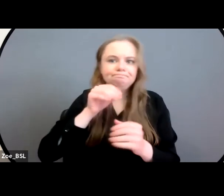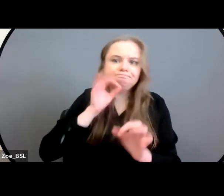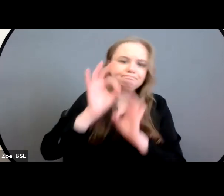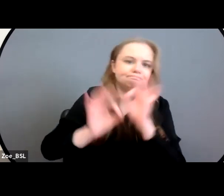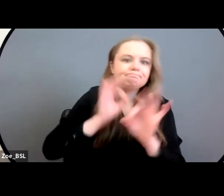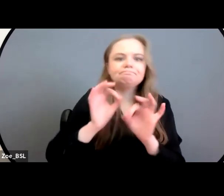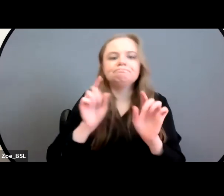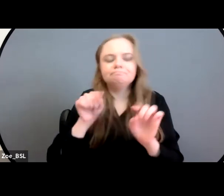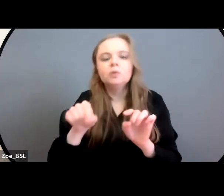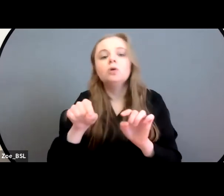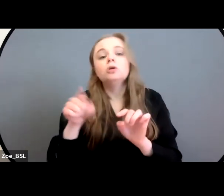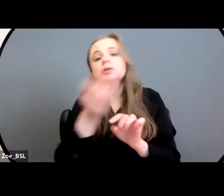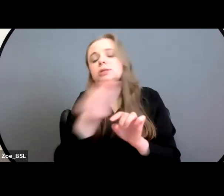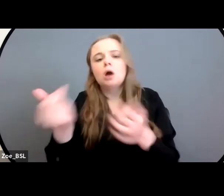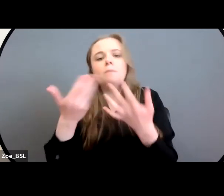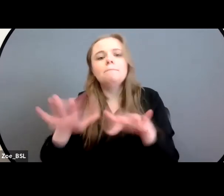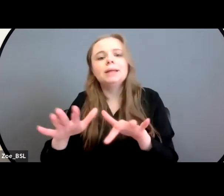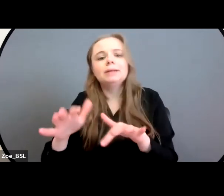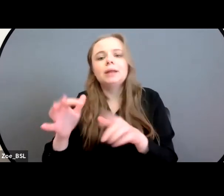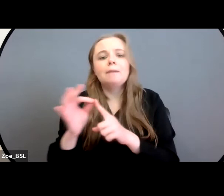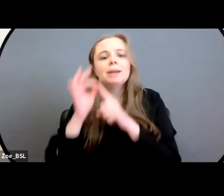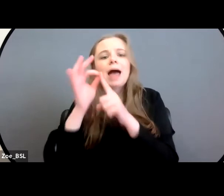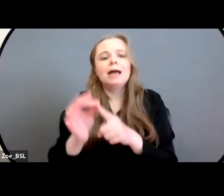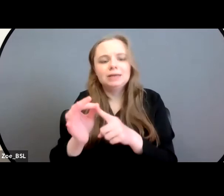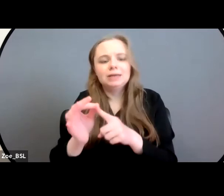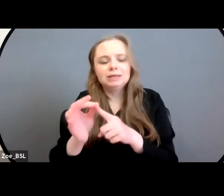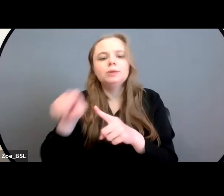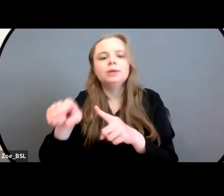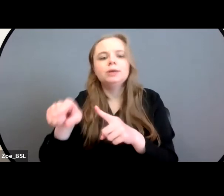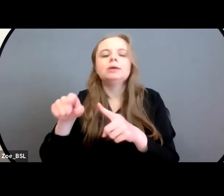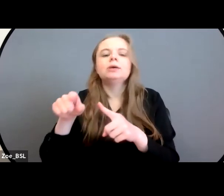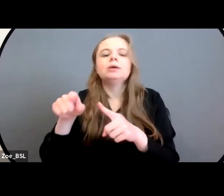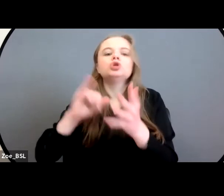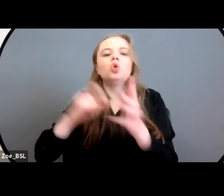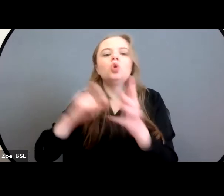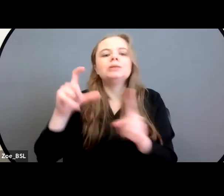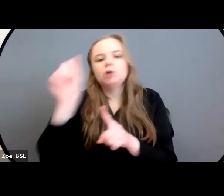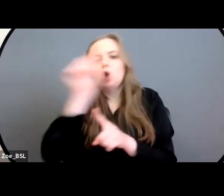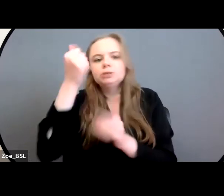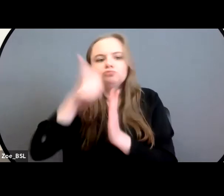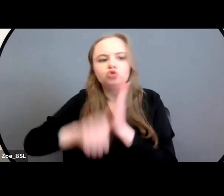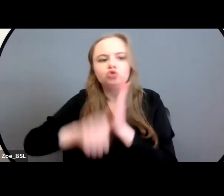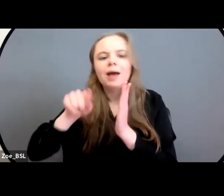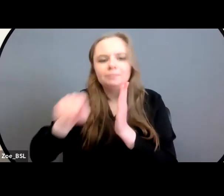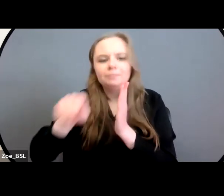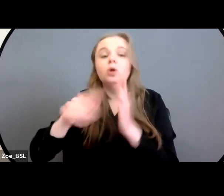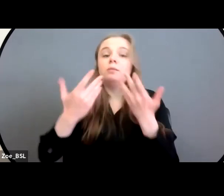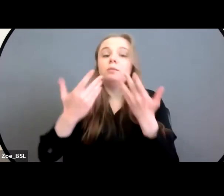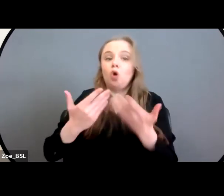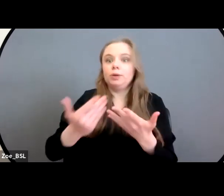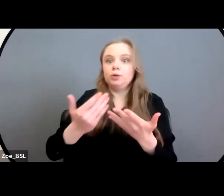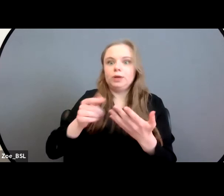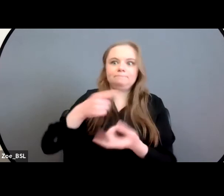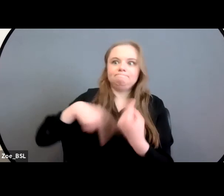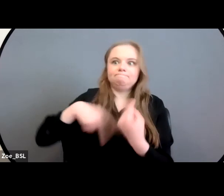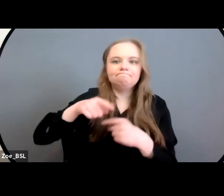a Snowden Masters Scholarship holder. So we're just going through the selection process at the moment, so you'll all be contacted very shortly, just